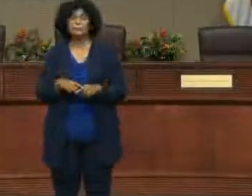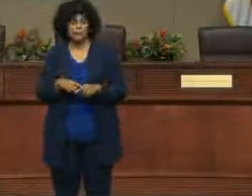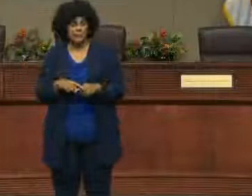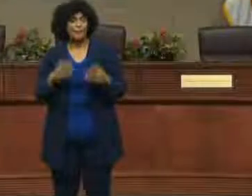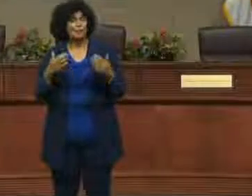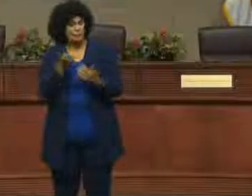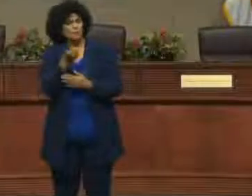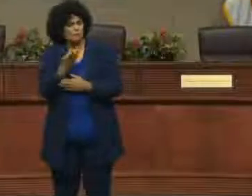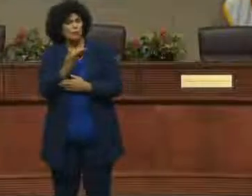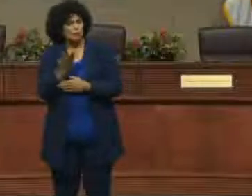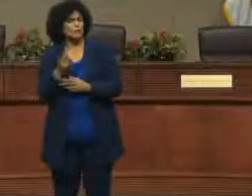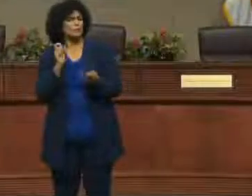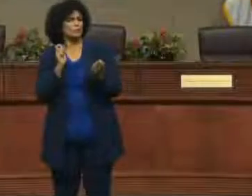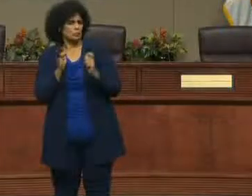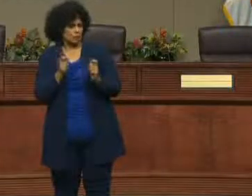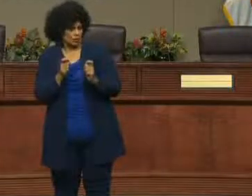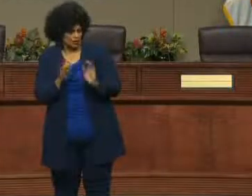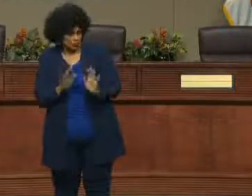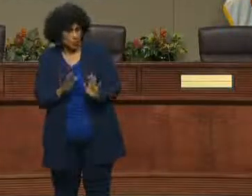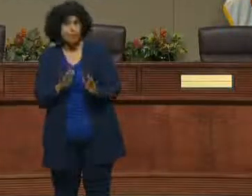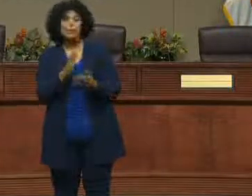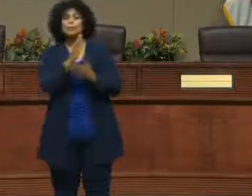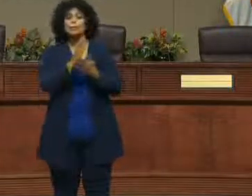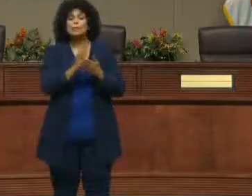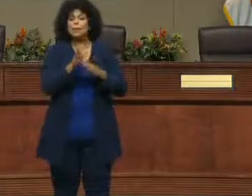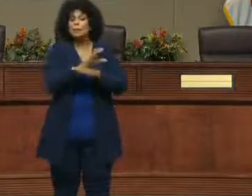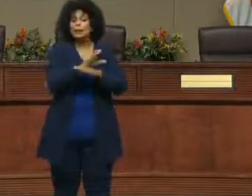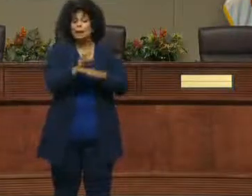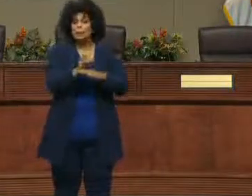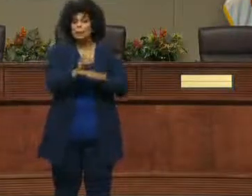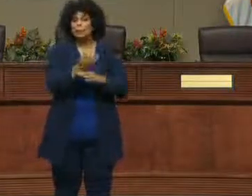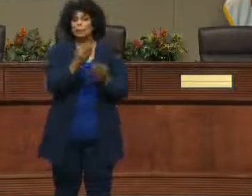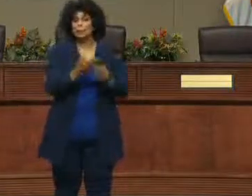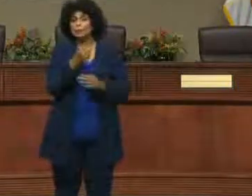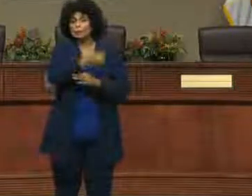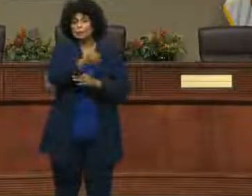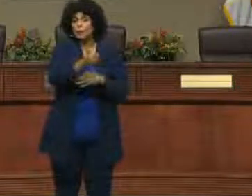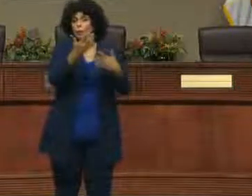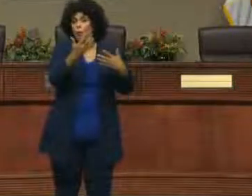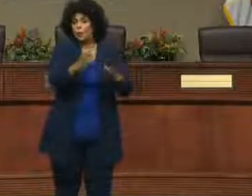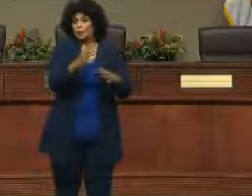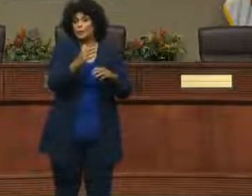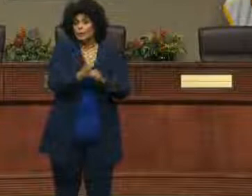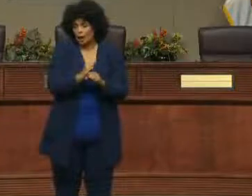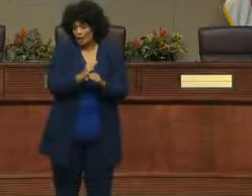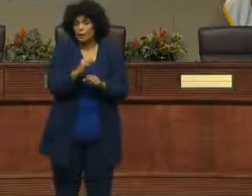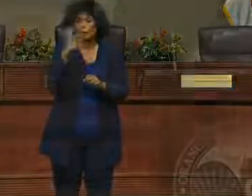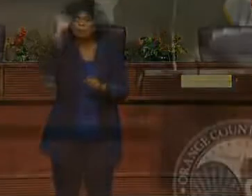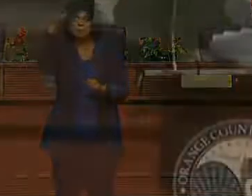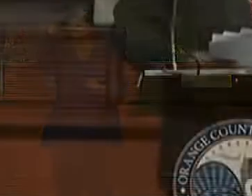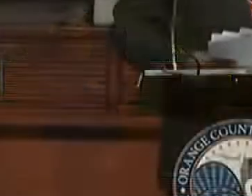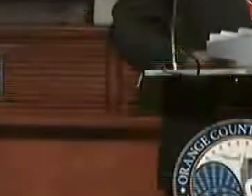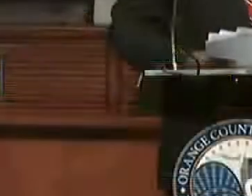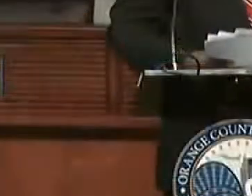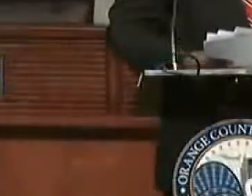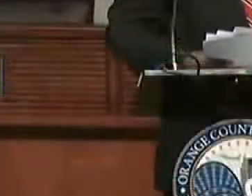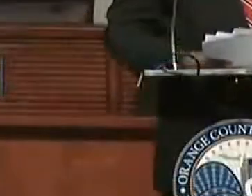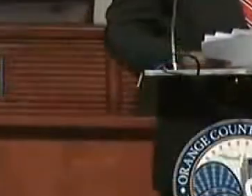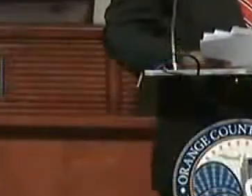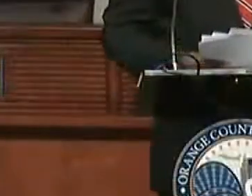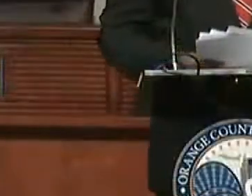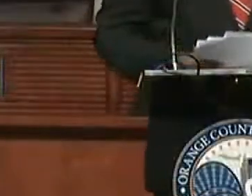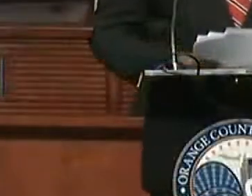few changes. Companies that have received $50,000 or less in federal paycheck